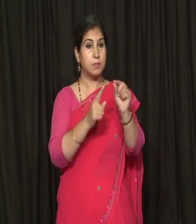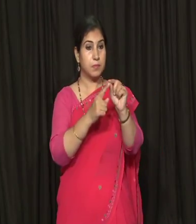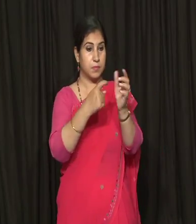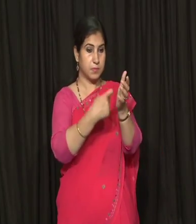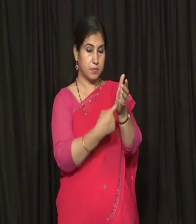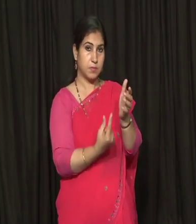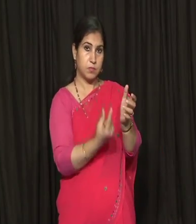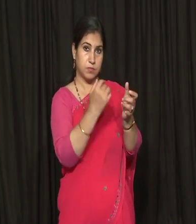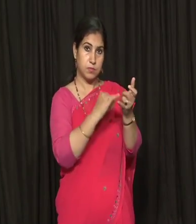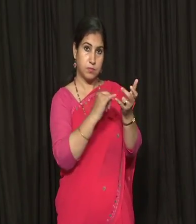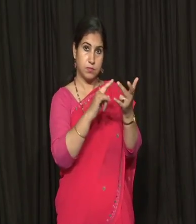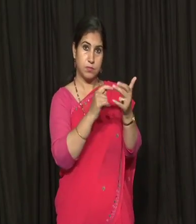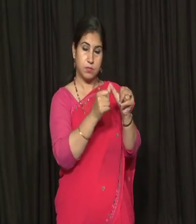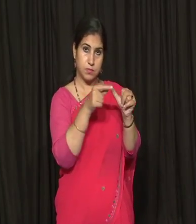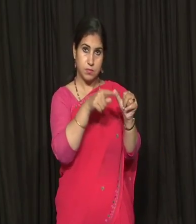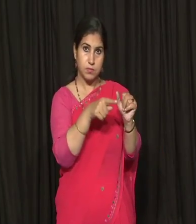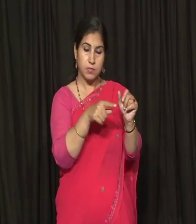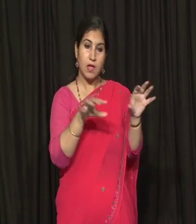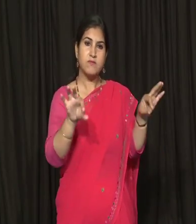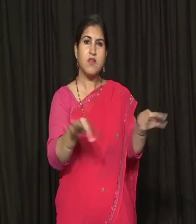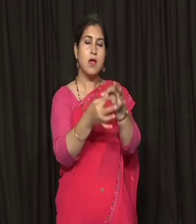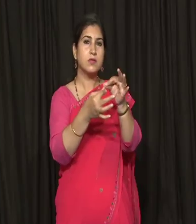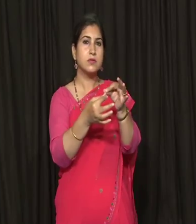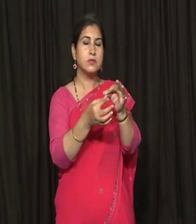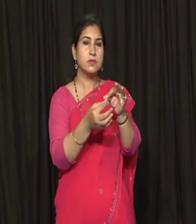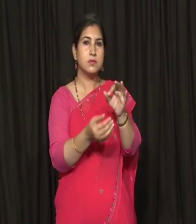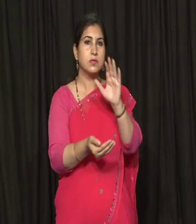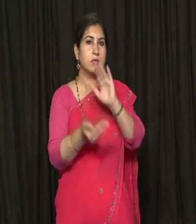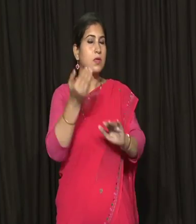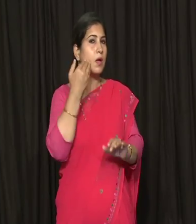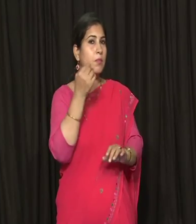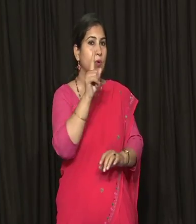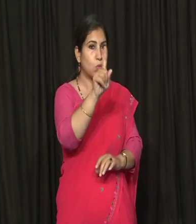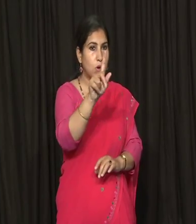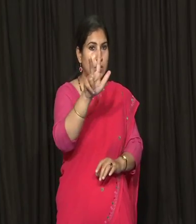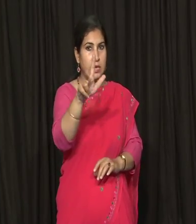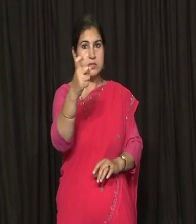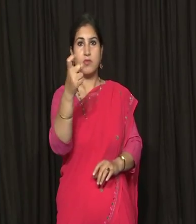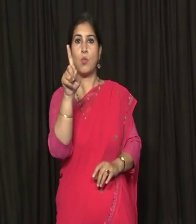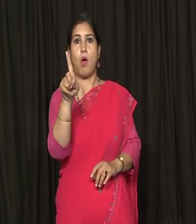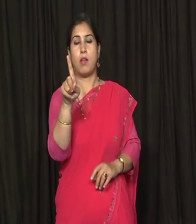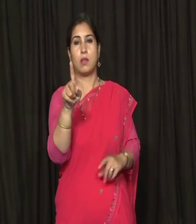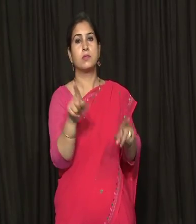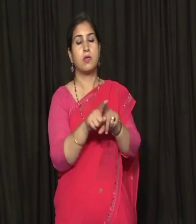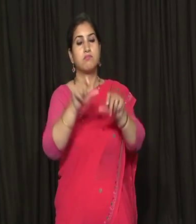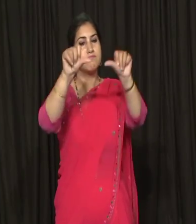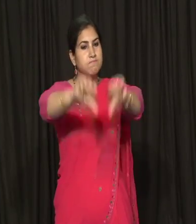Prussia attacked France in the year 1871 and defeated the